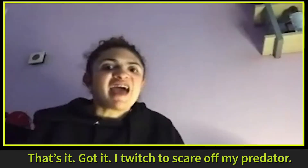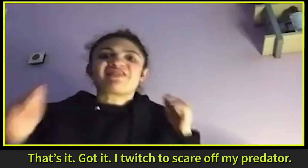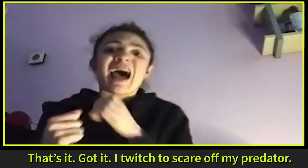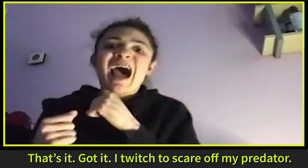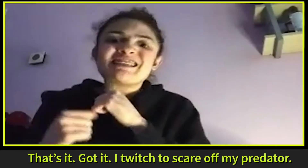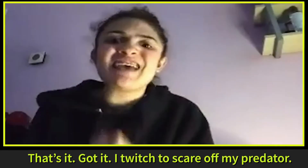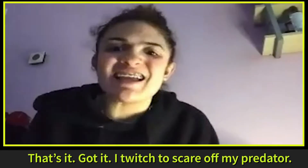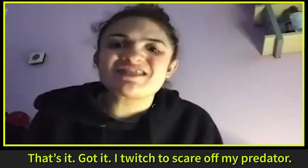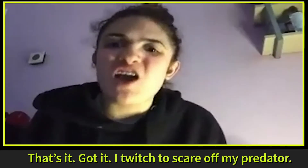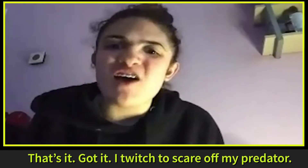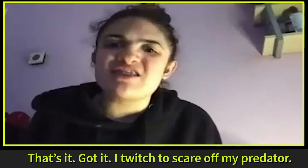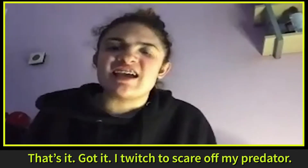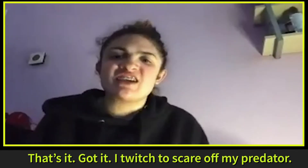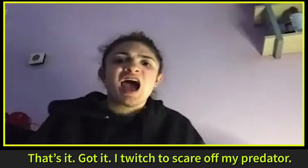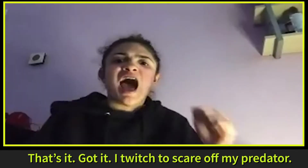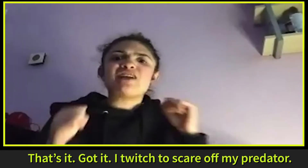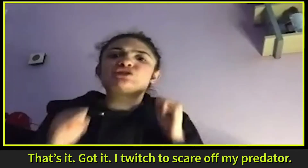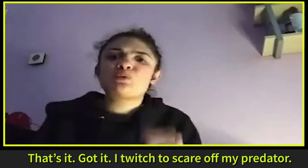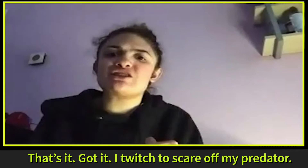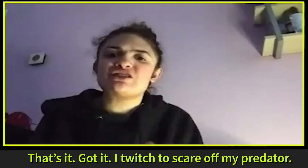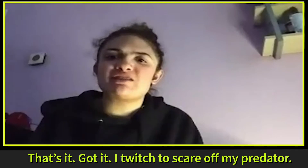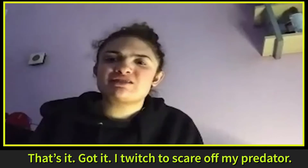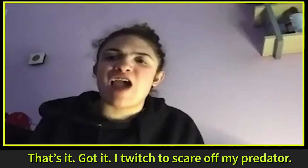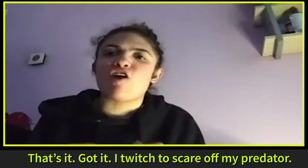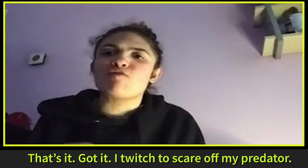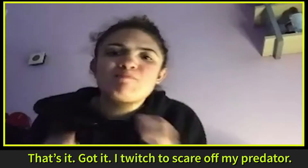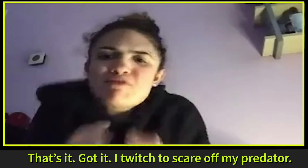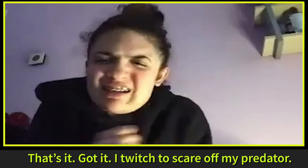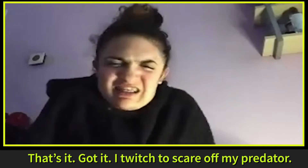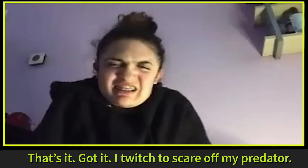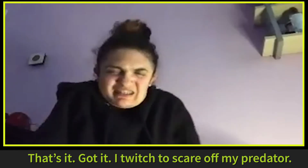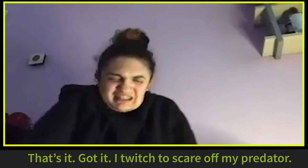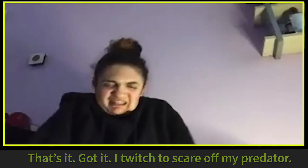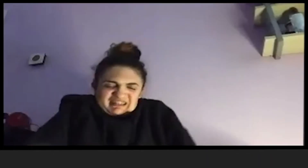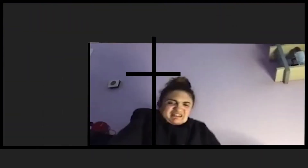That's it, got it. I twitched to scare off my predators.